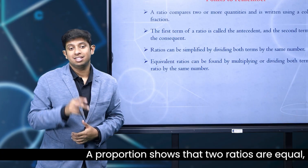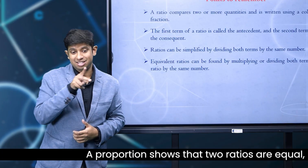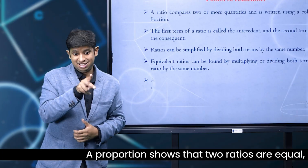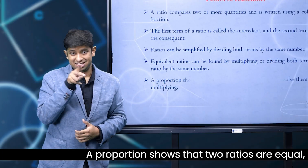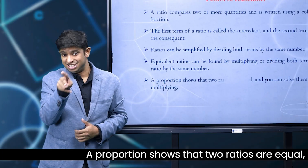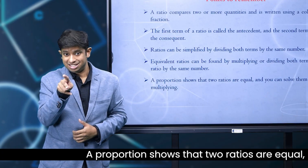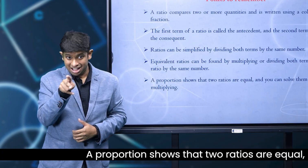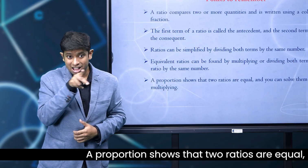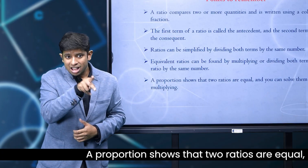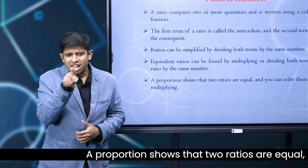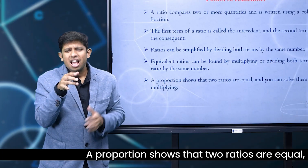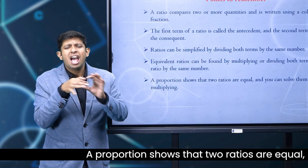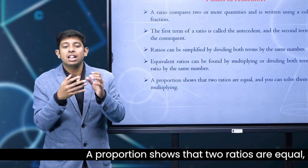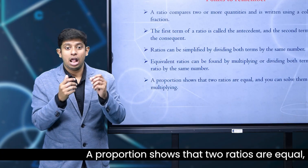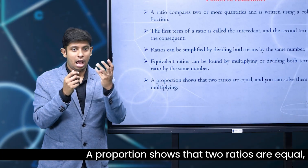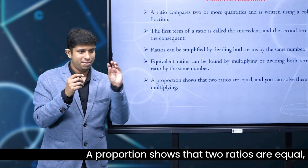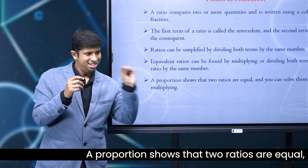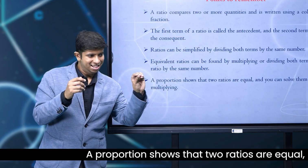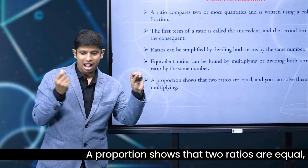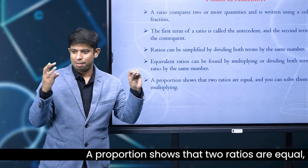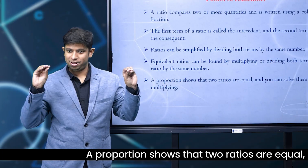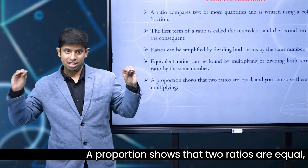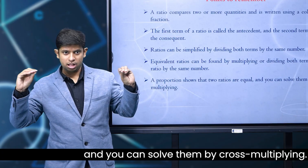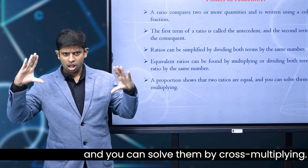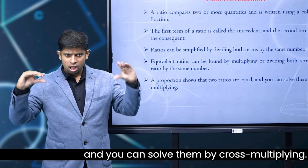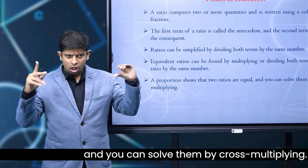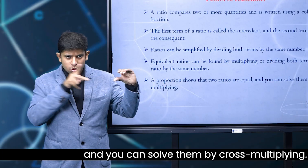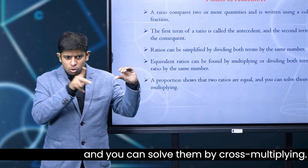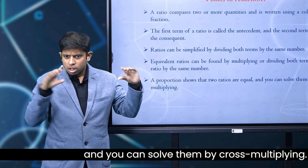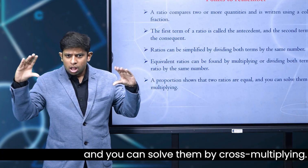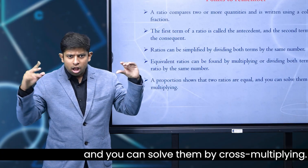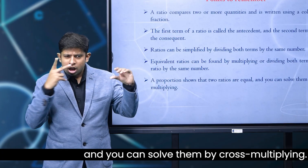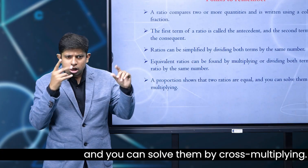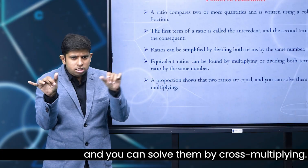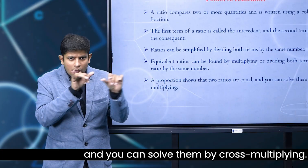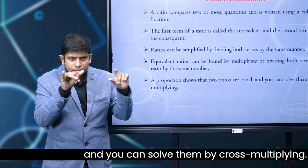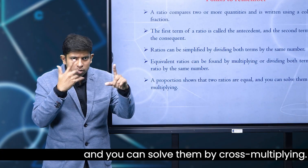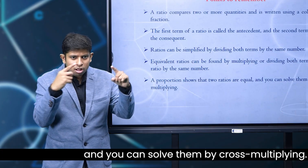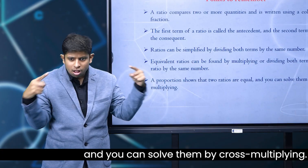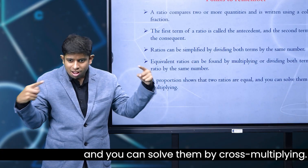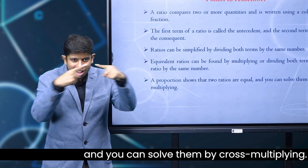A proportion shows that two ratios are equal and you can solve them by cross-multiplying.